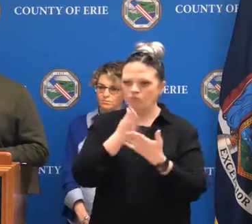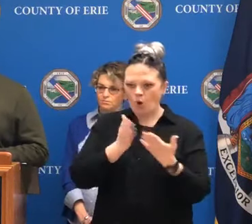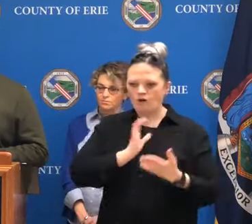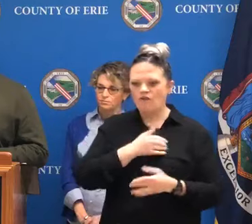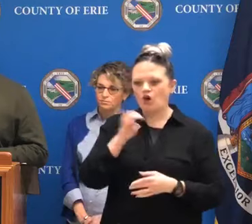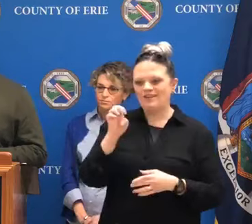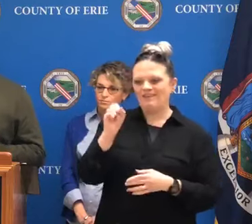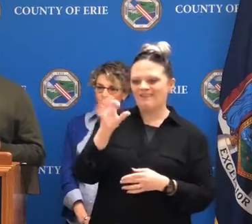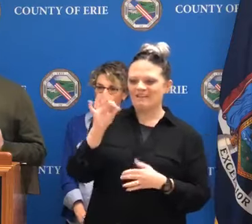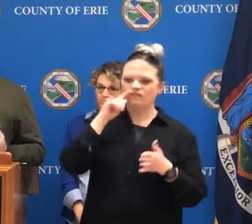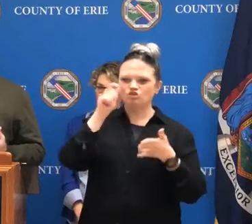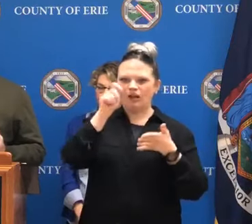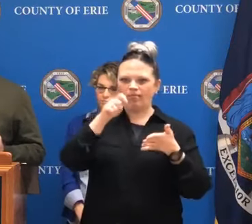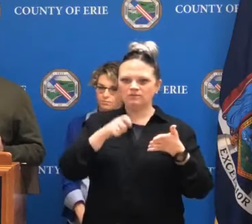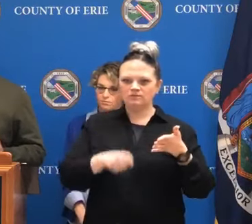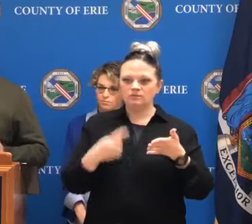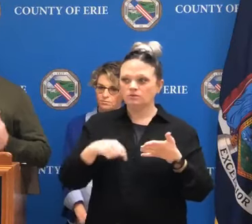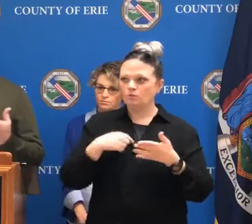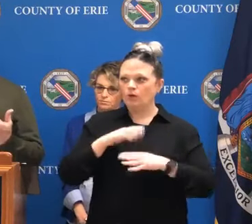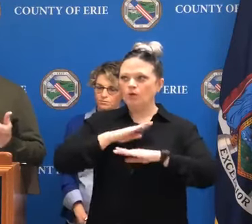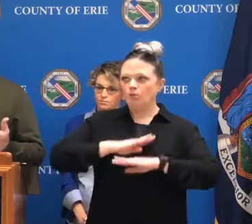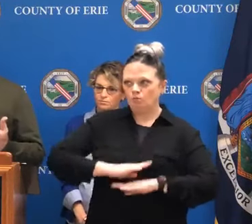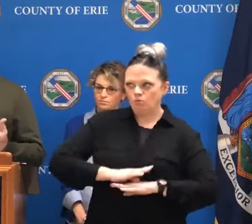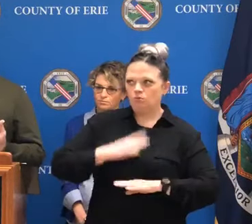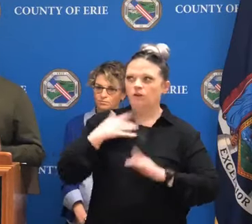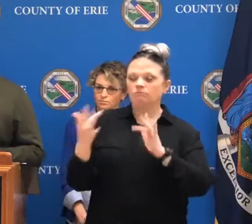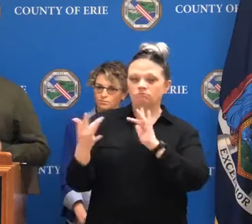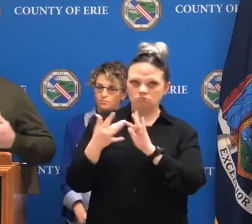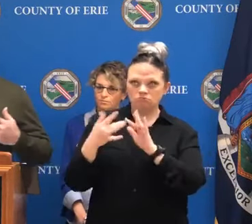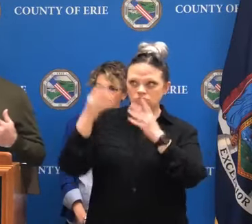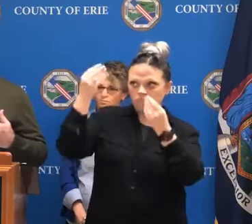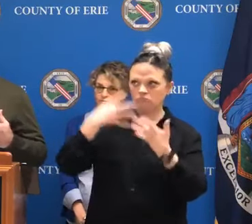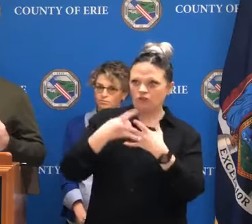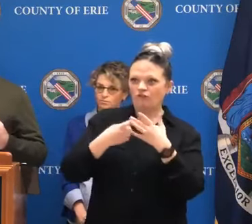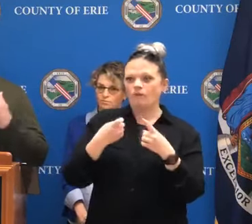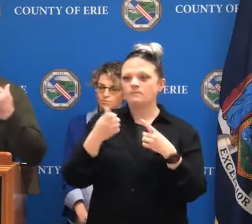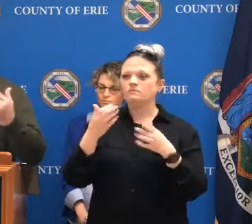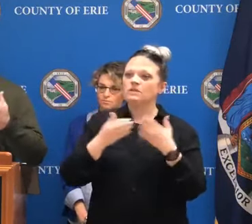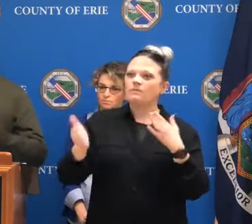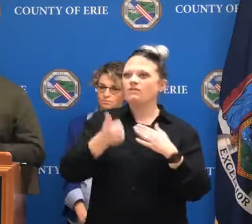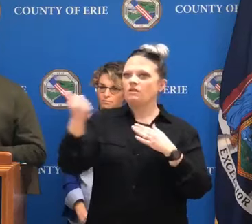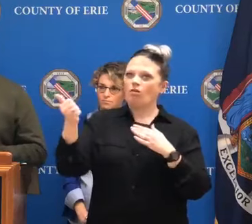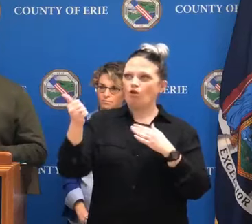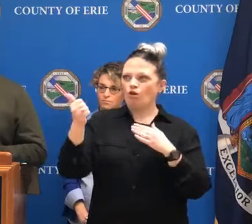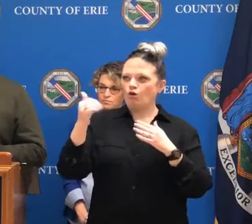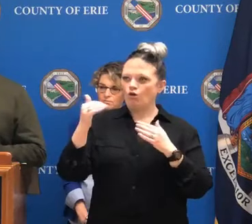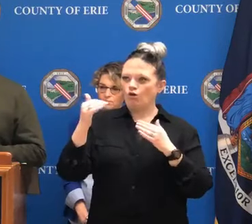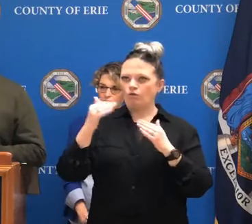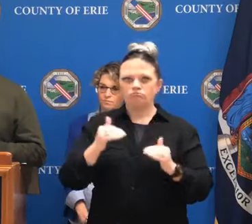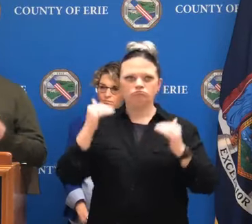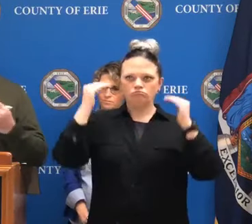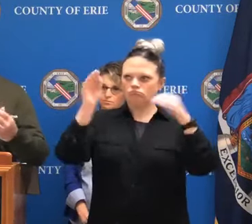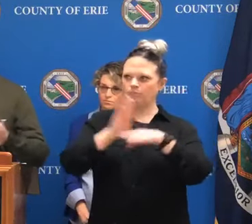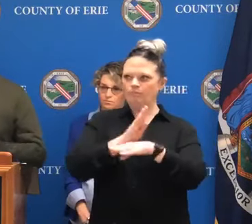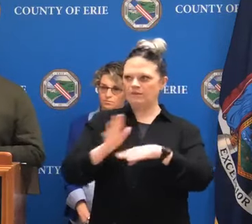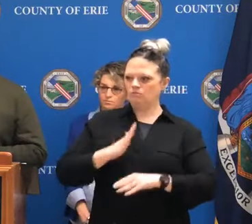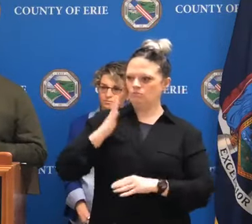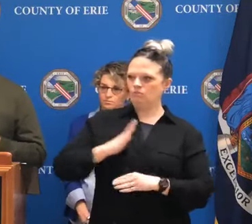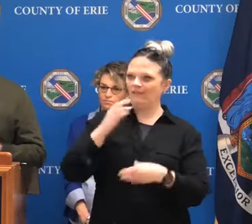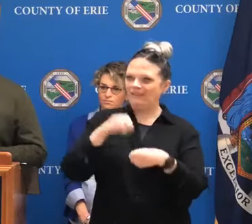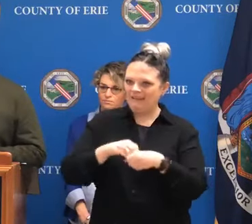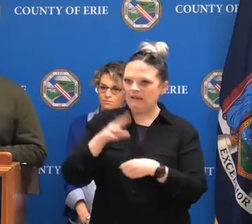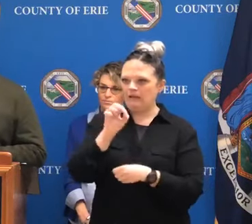ESF checklist, we have been reassured and we have been contacted from some of the top business officials in Erie